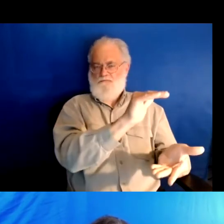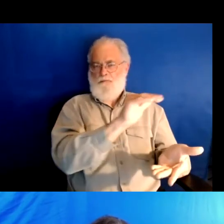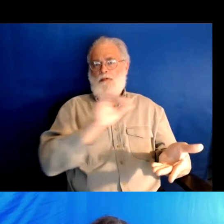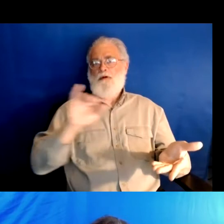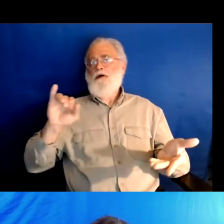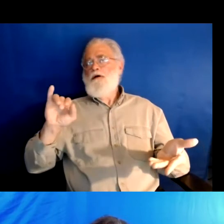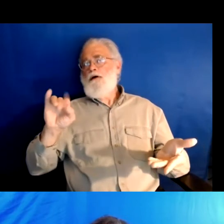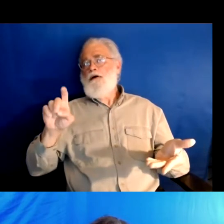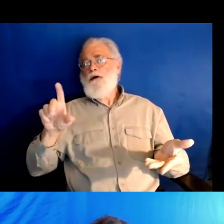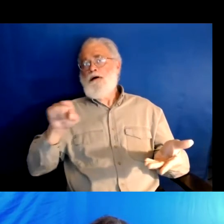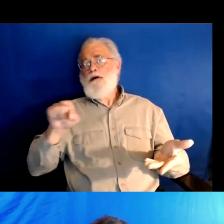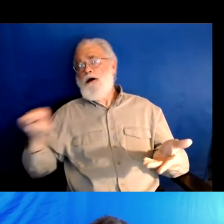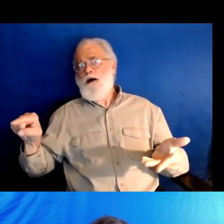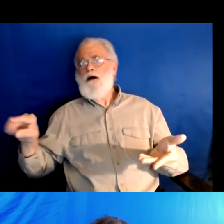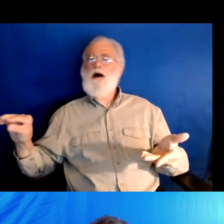is required.